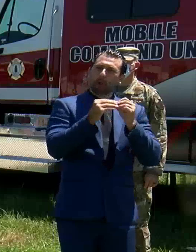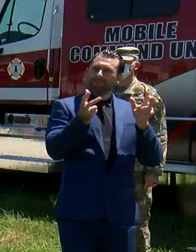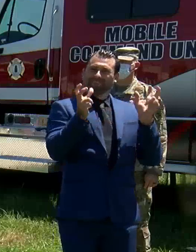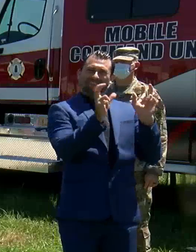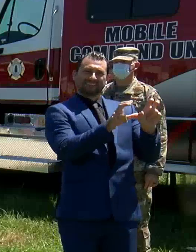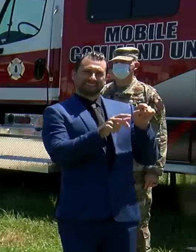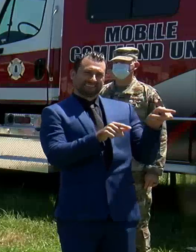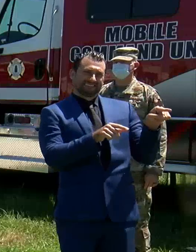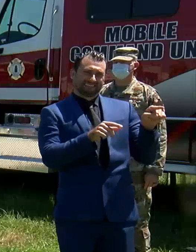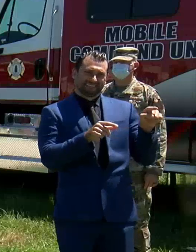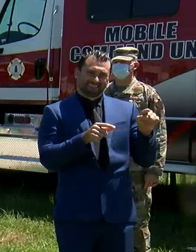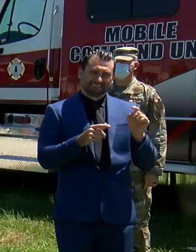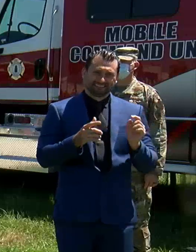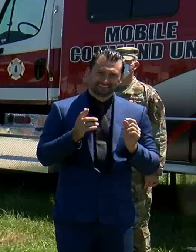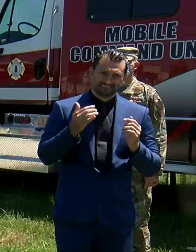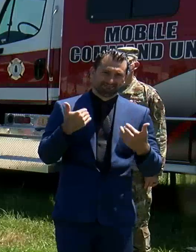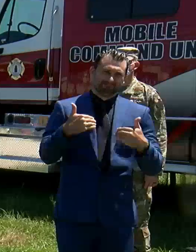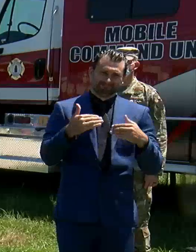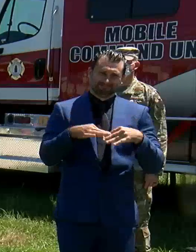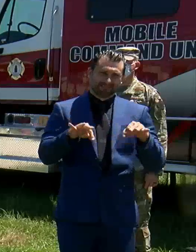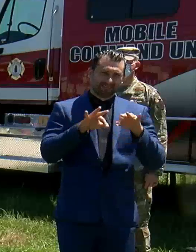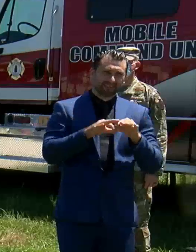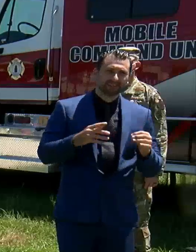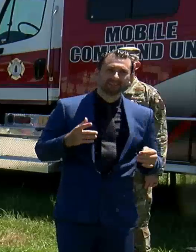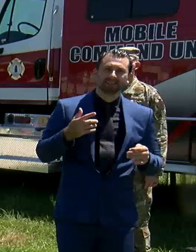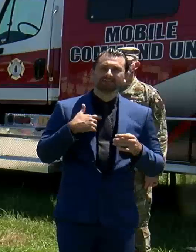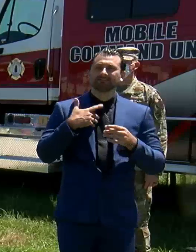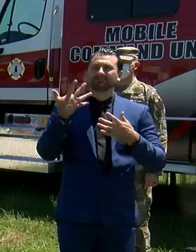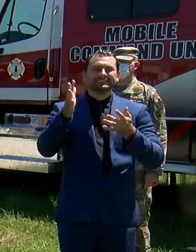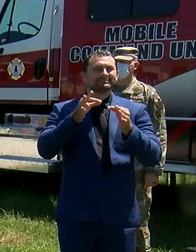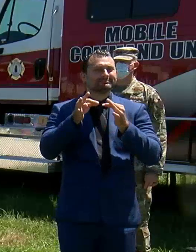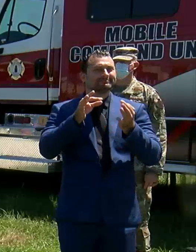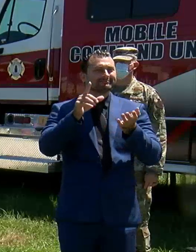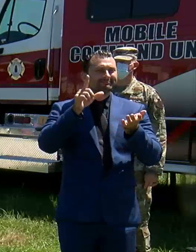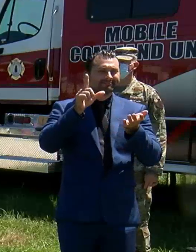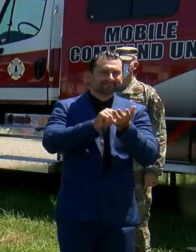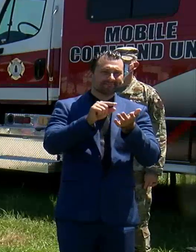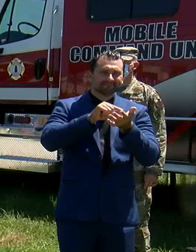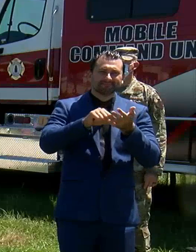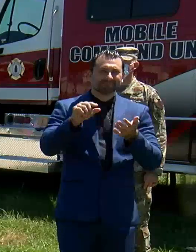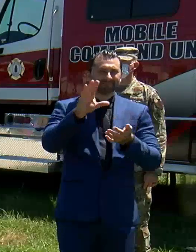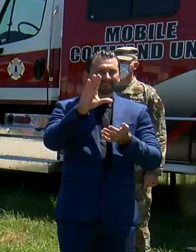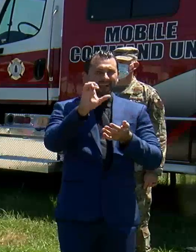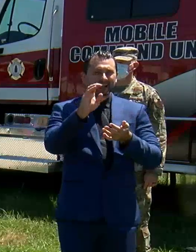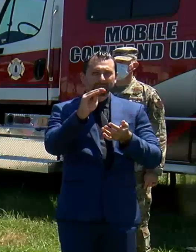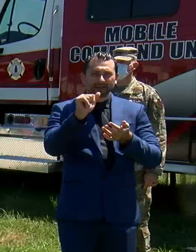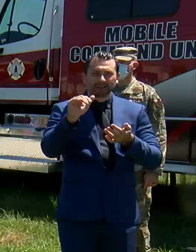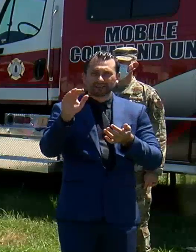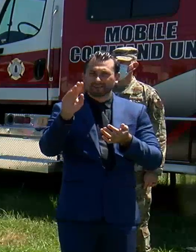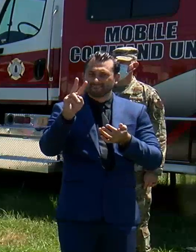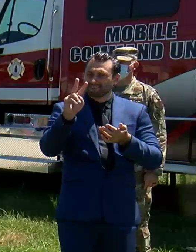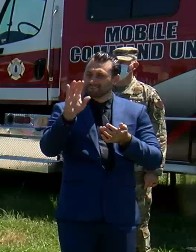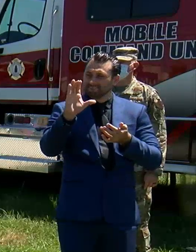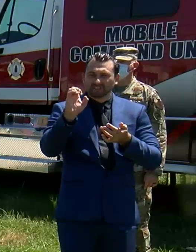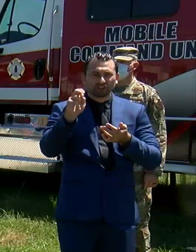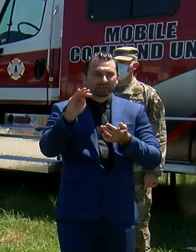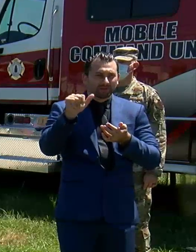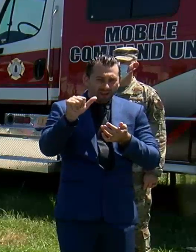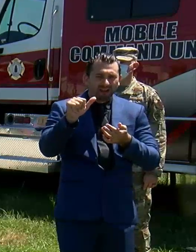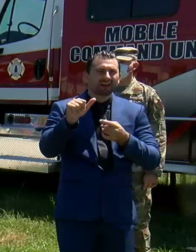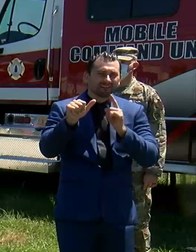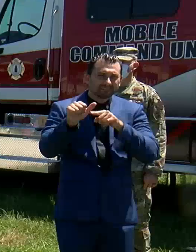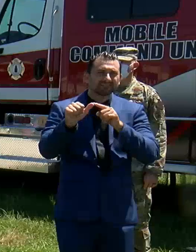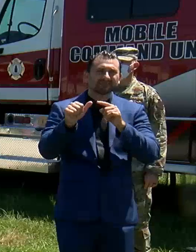to Seema Verma requesting that CMS provide hospitals reimbursement for patients with COVID-19 that may not otherwise